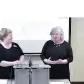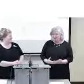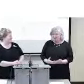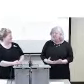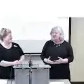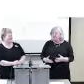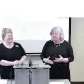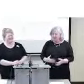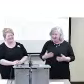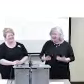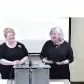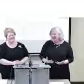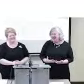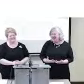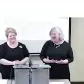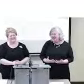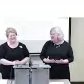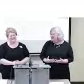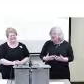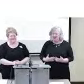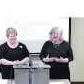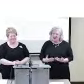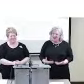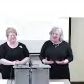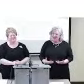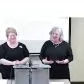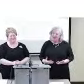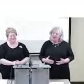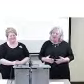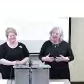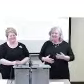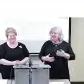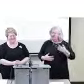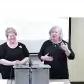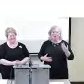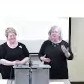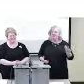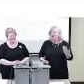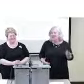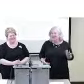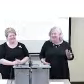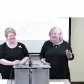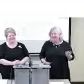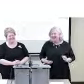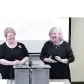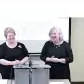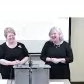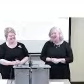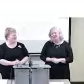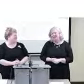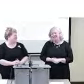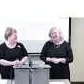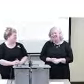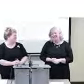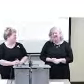graduate school so make those healthy connections start now by asking older people questions and uh